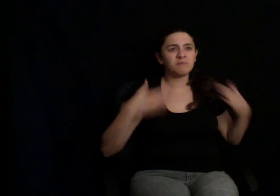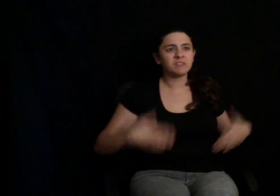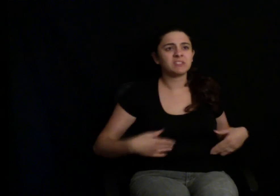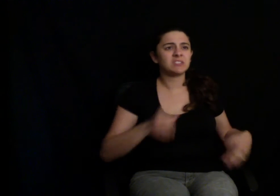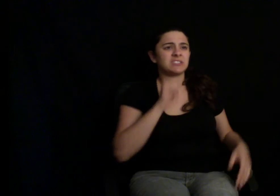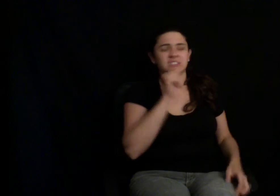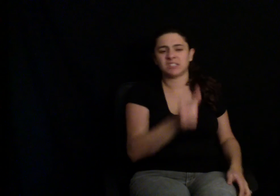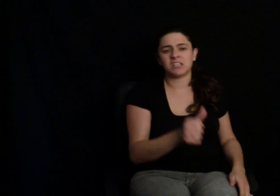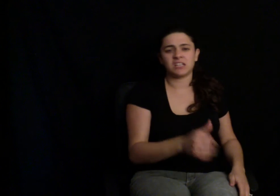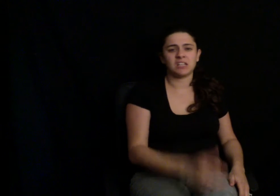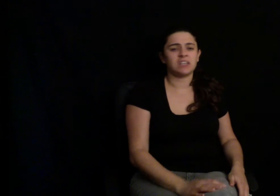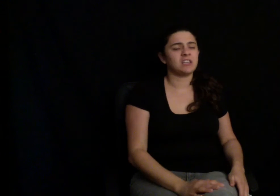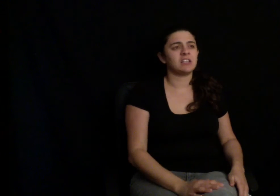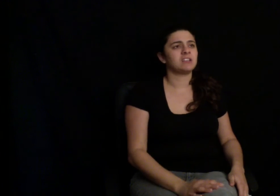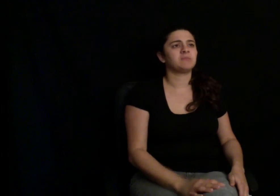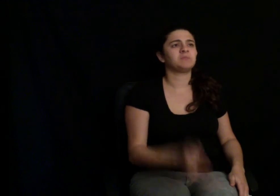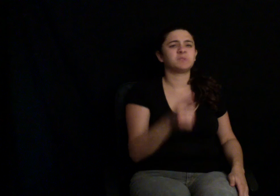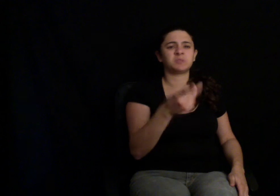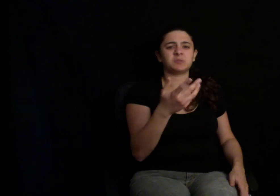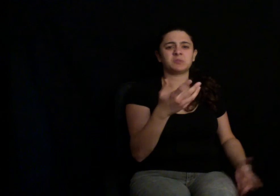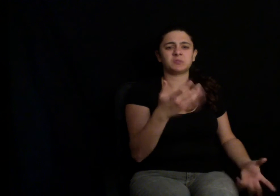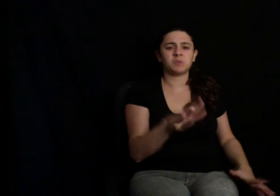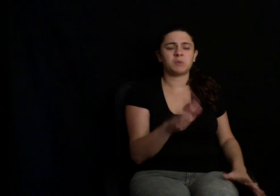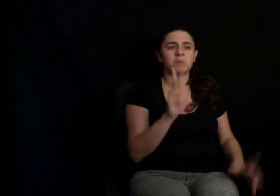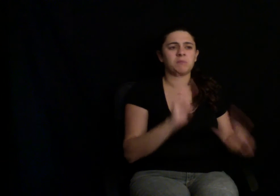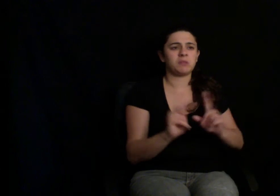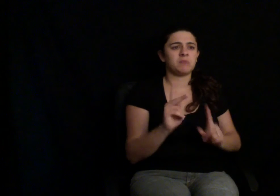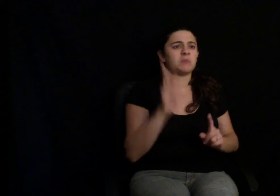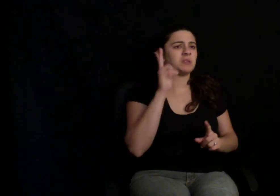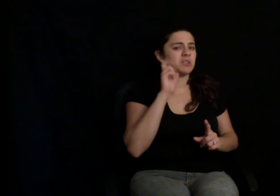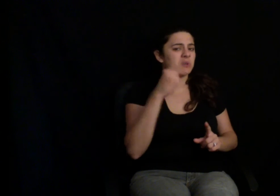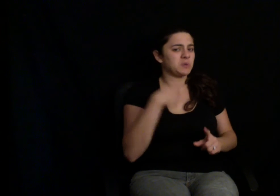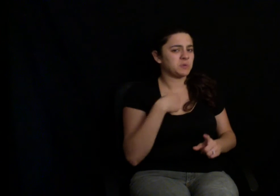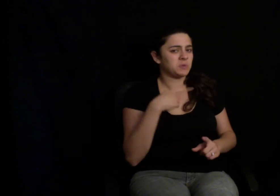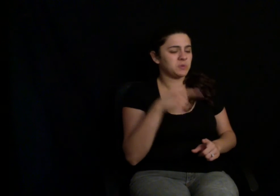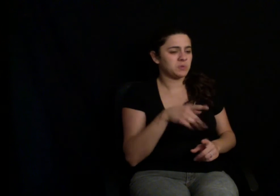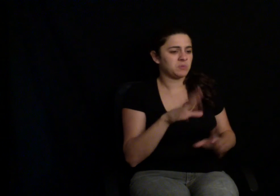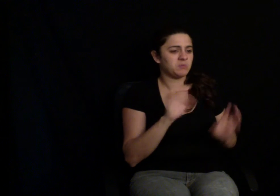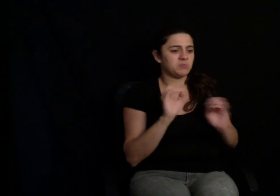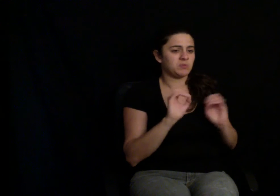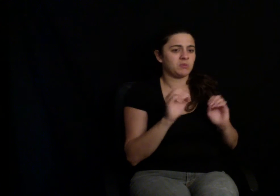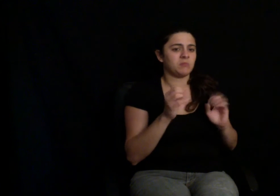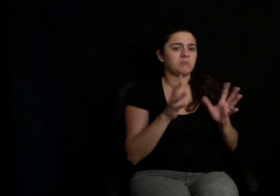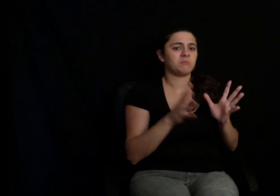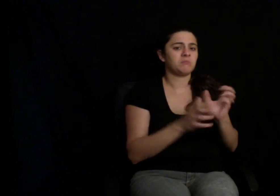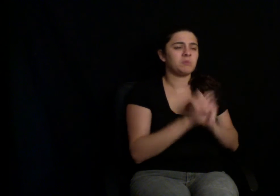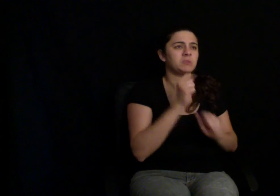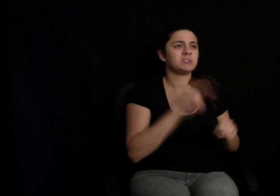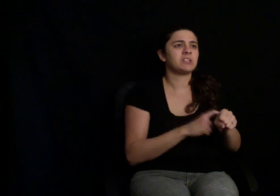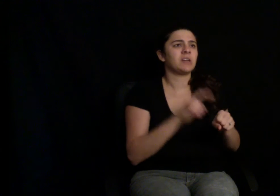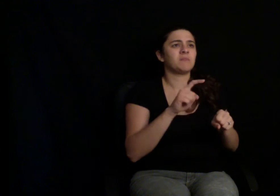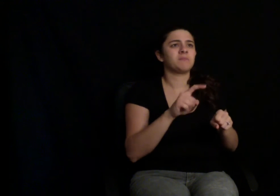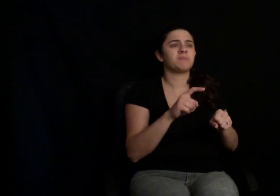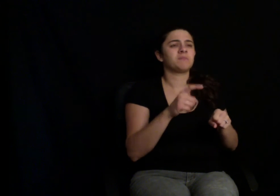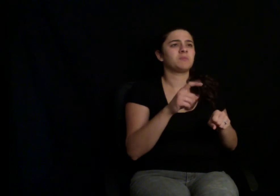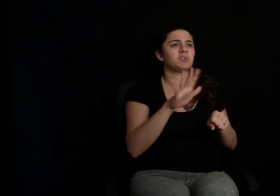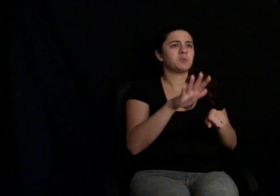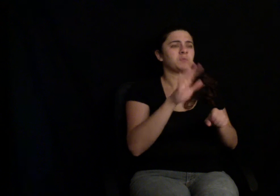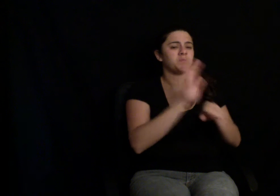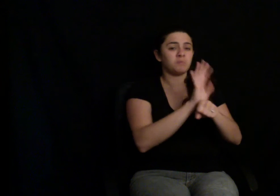your roommate or whoever's in the area to hear you. So most of the time, you have it muted, unless you have some really good headphones. But even that's kind of risky, right? Because